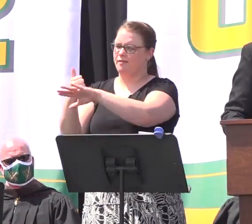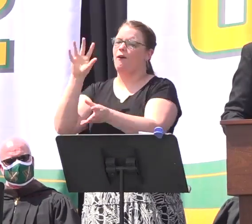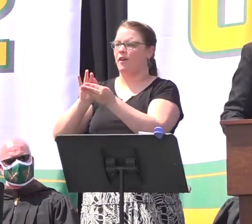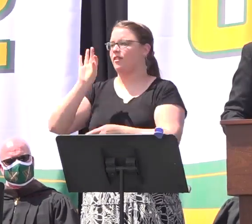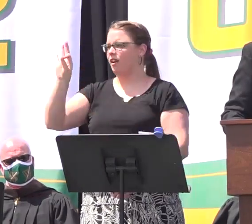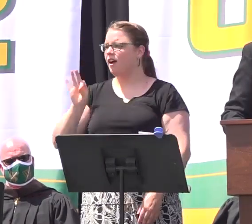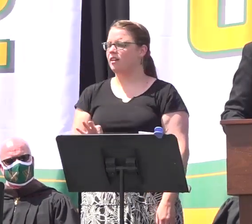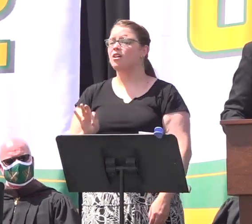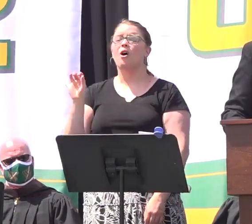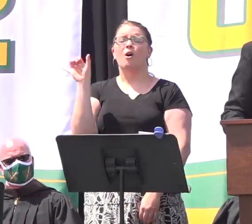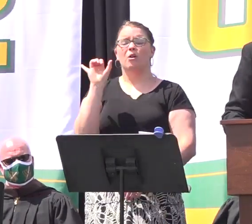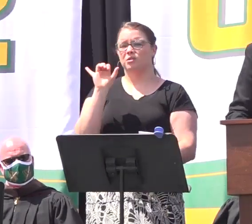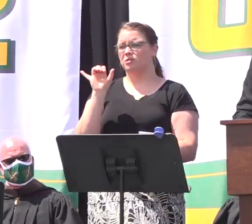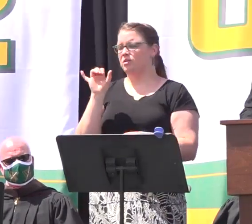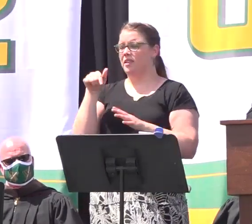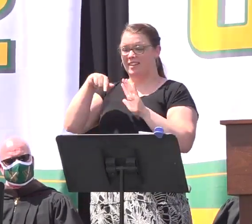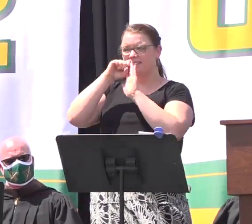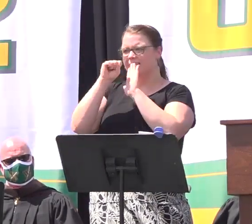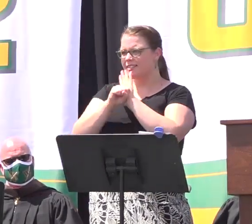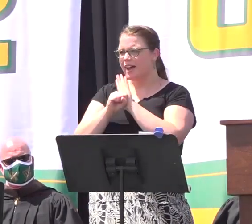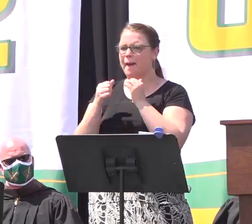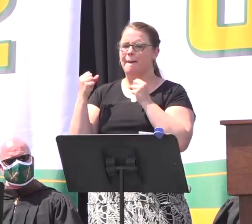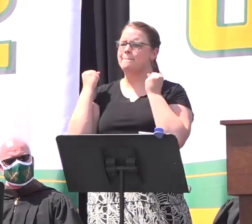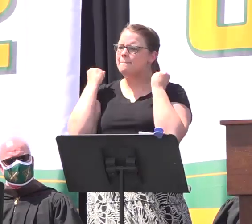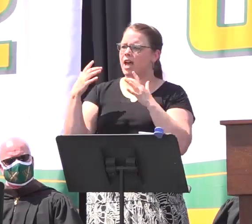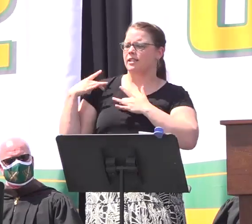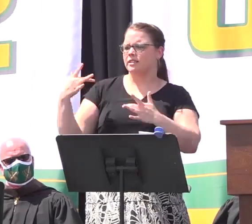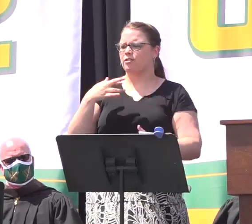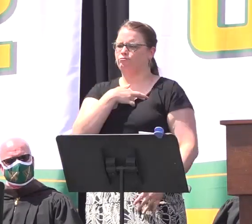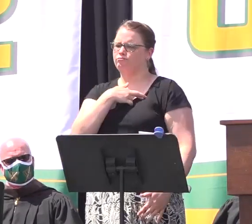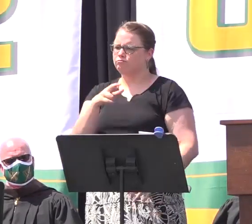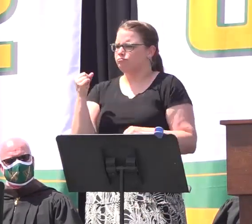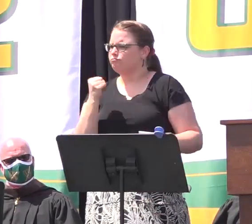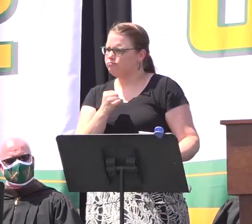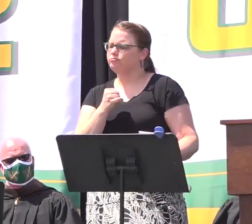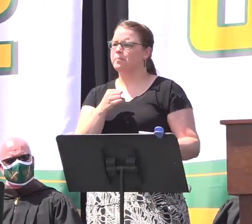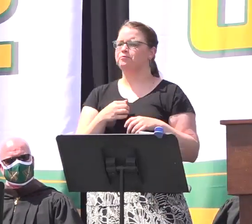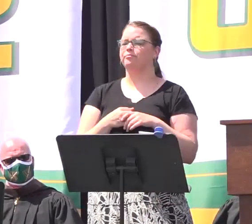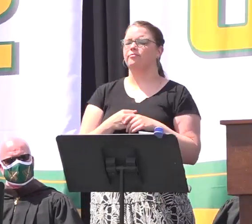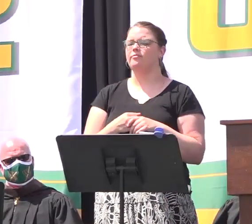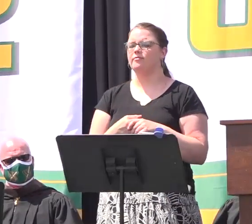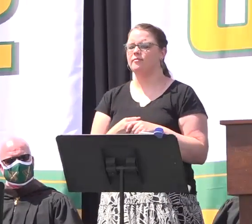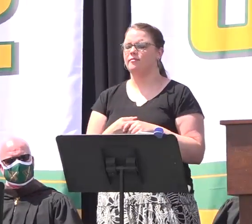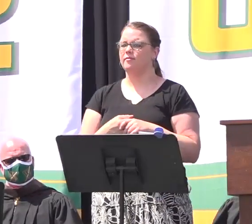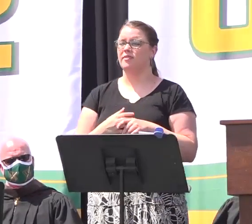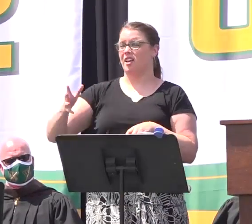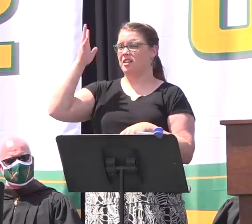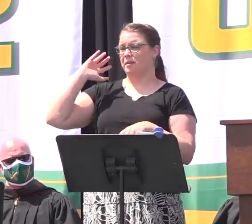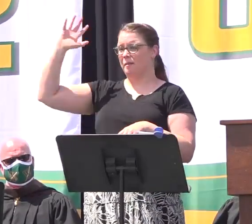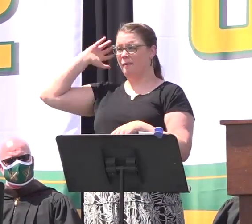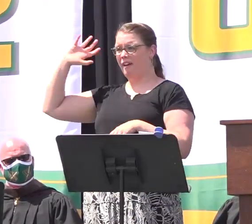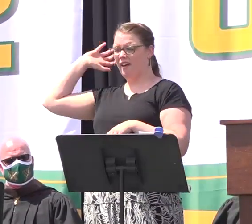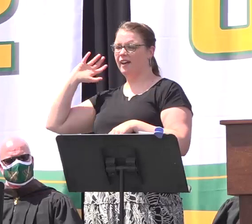faith, religious faith in our state, and we're living in paradise. When the kings and the queens were sending the explorers around the world